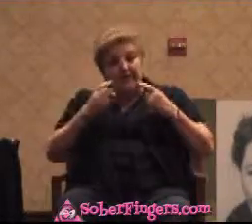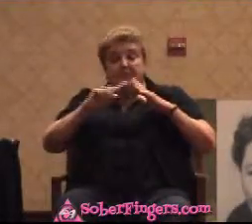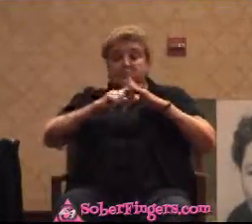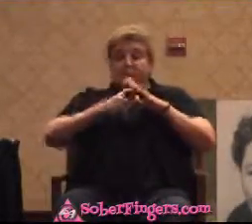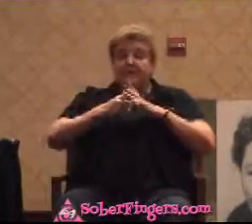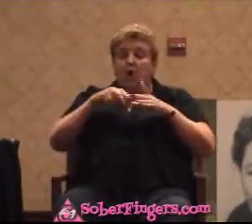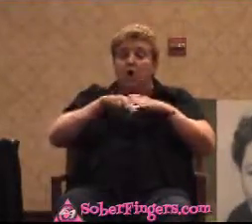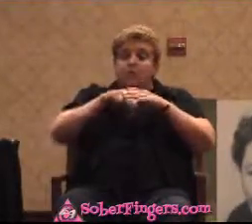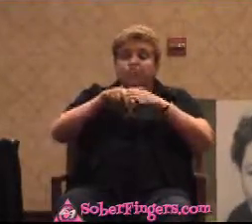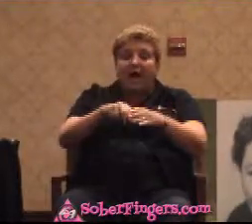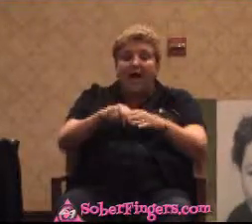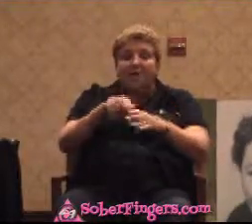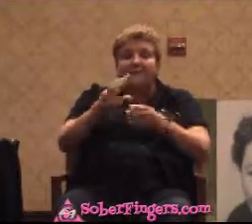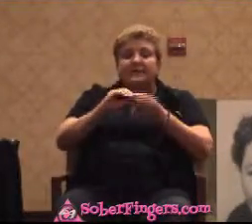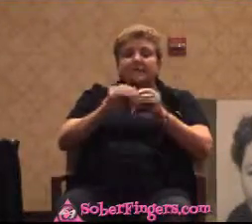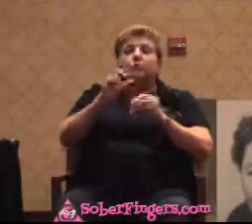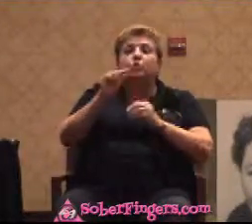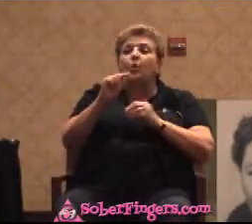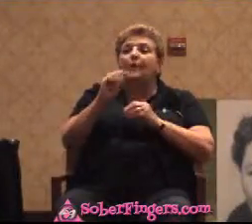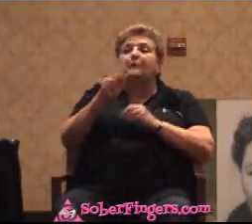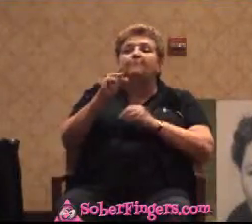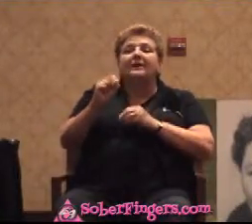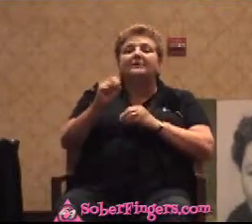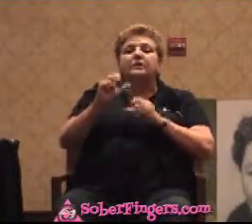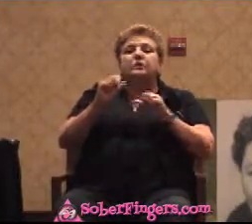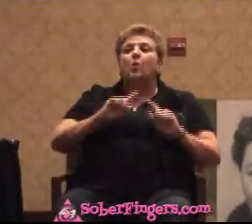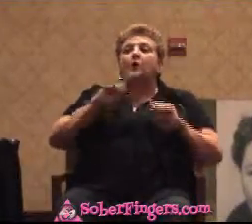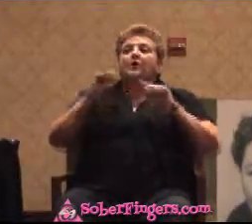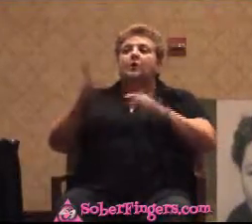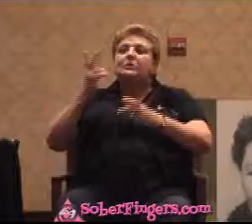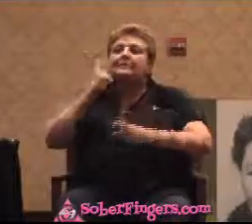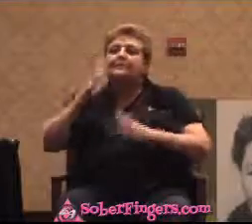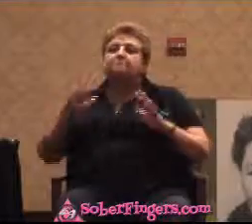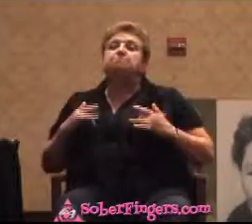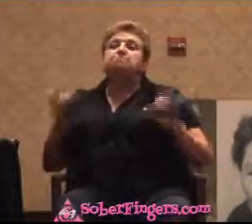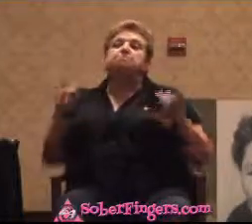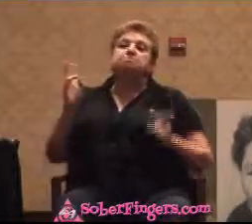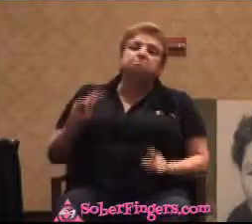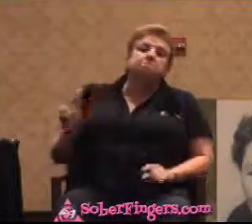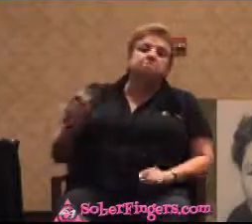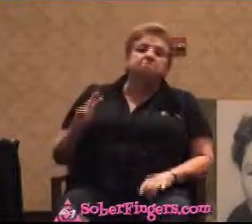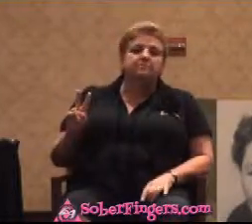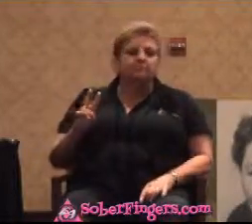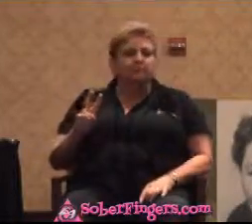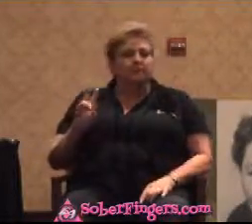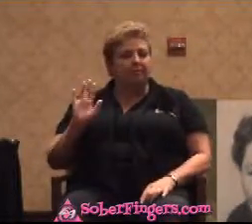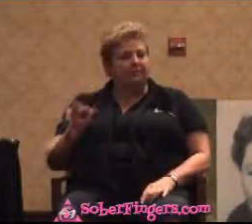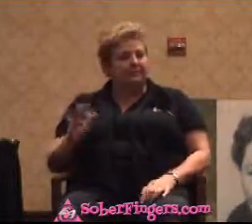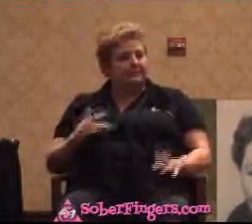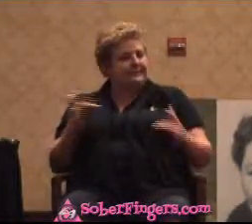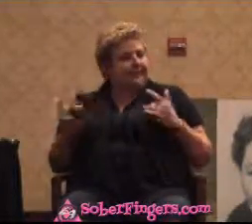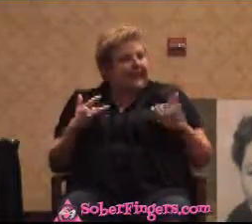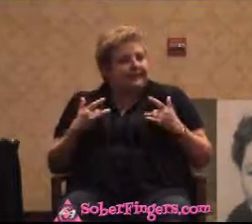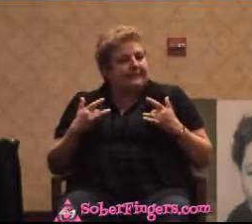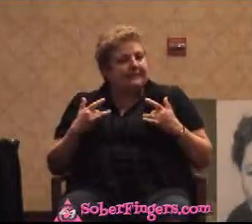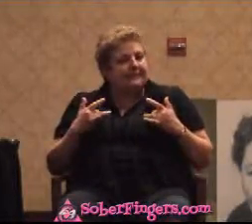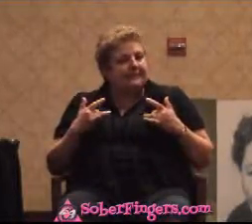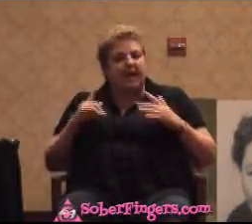bus all the way downtown just to go over there and see what they were doing. It was lit up. And I started hanging